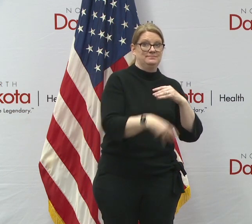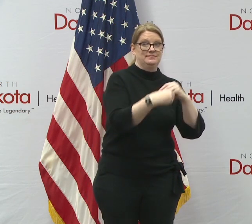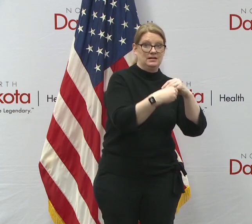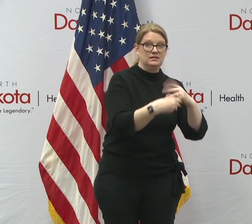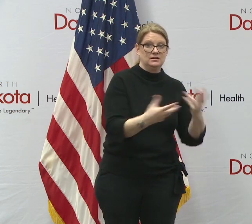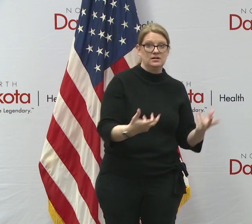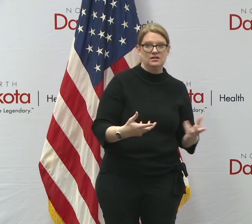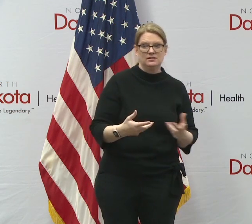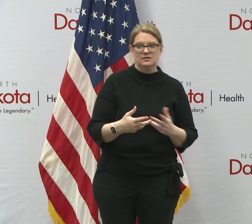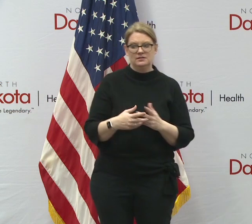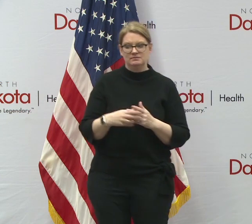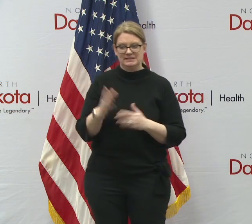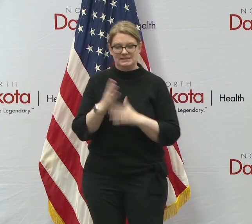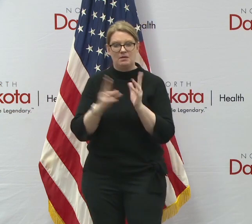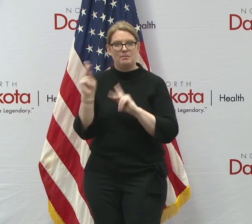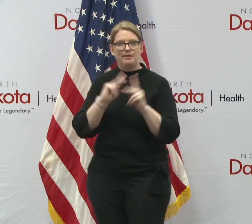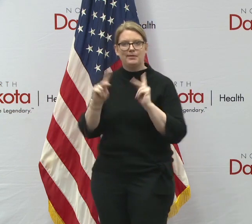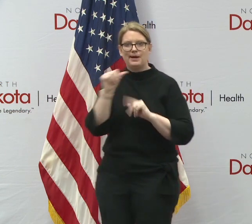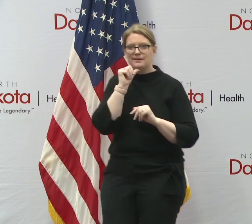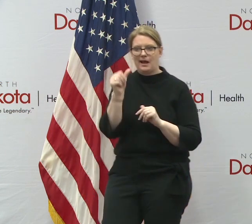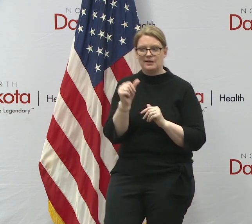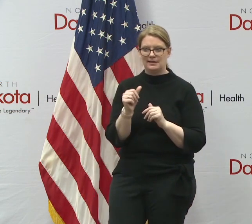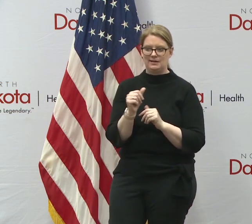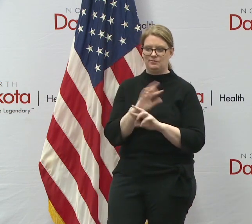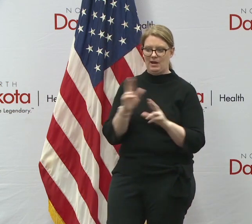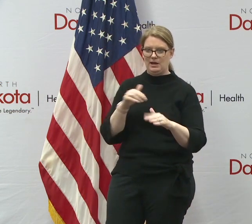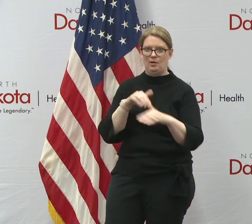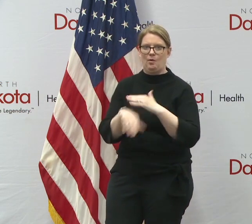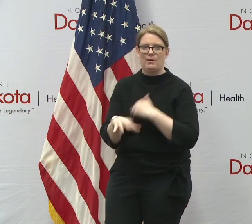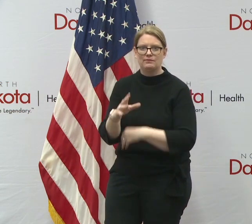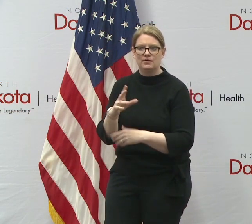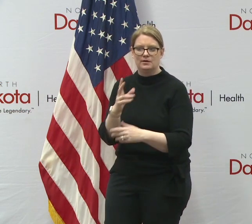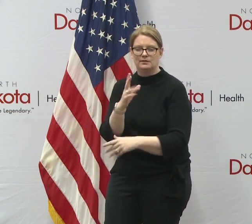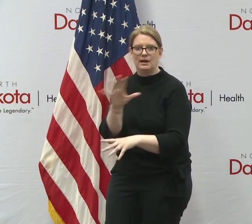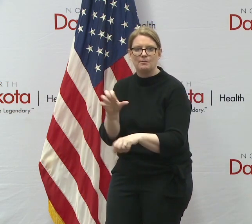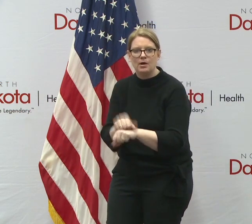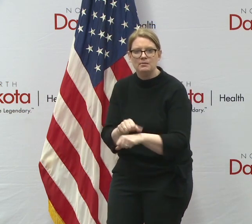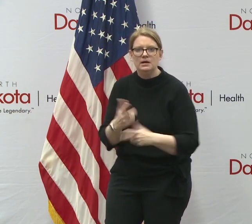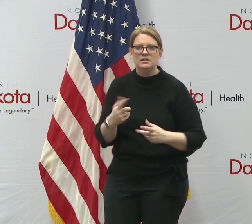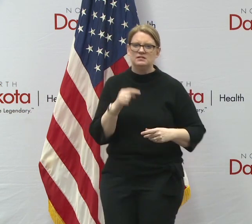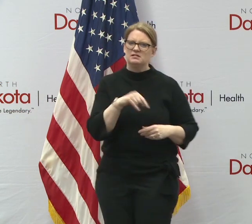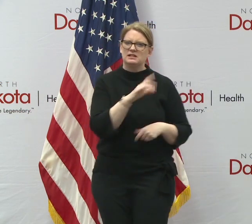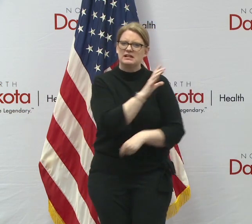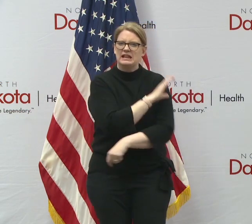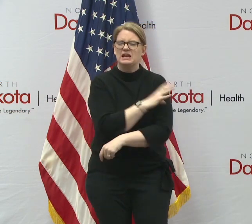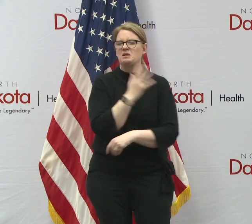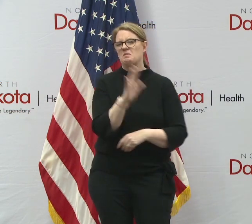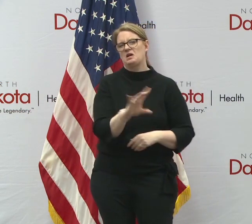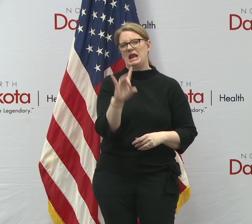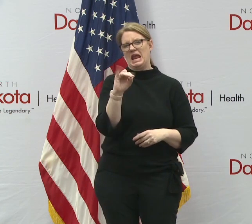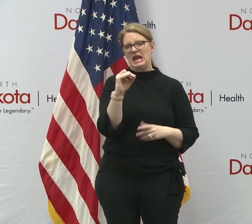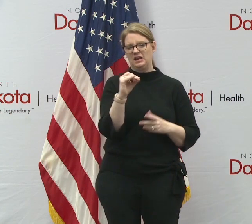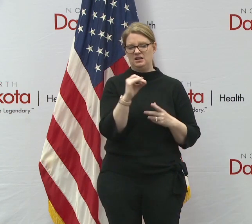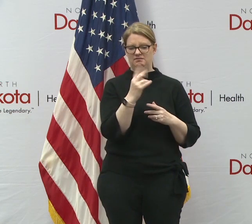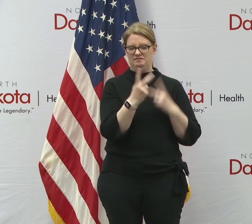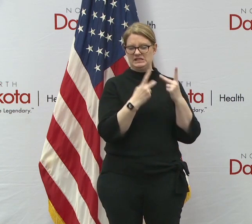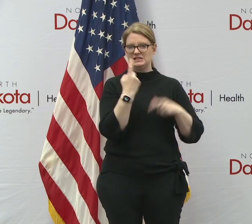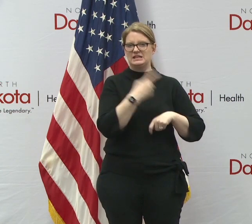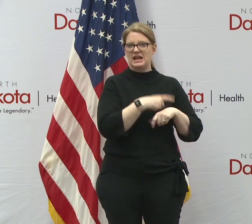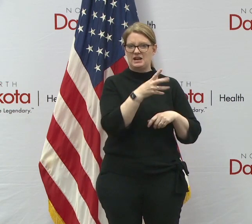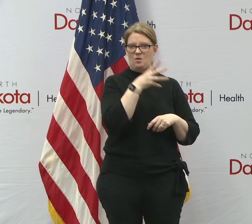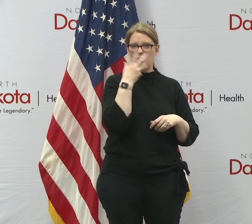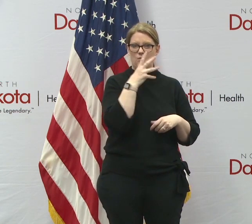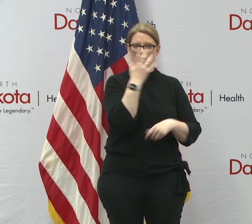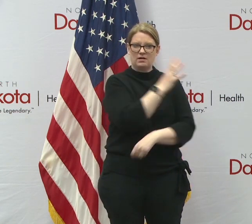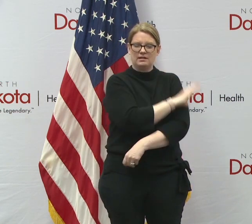kind of appointment. I mean, one of the clinics that was on the phone today said they were, normally do about 80 visits a day in one of the rural clinics, and they're seeing